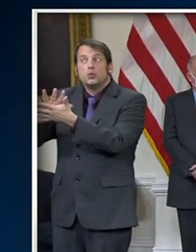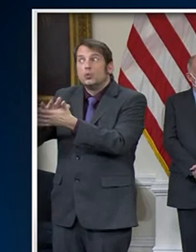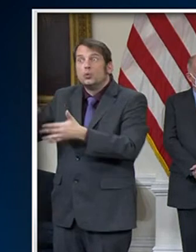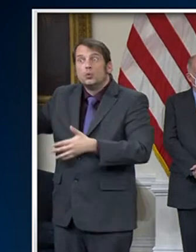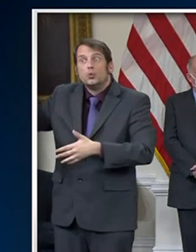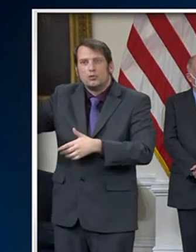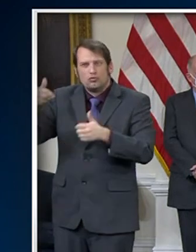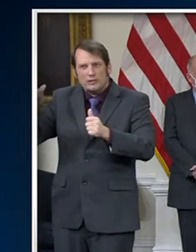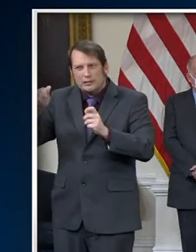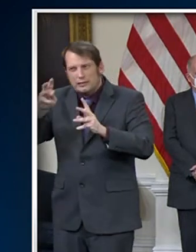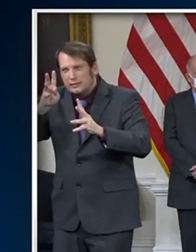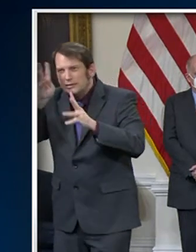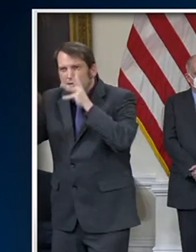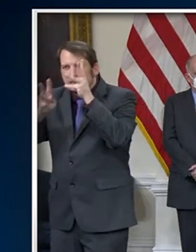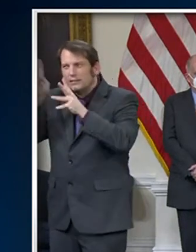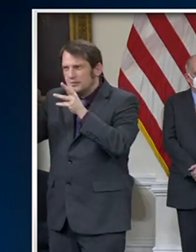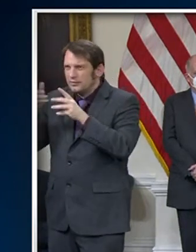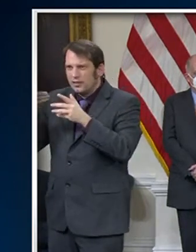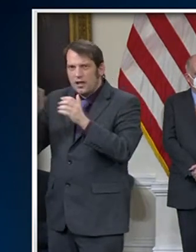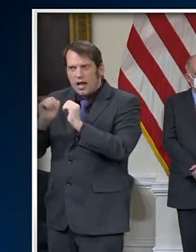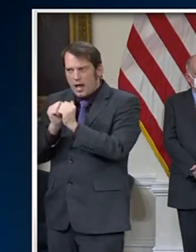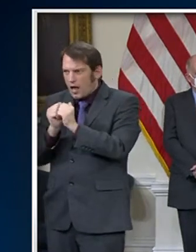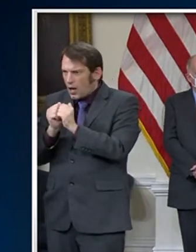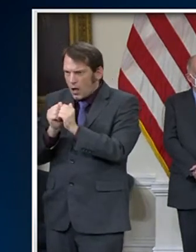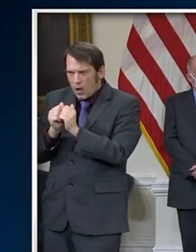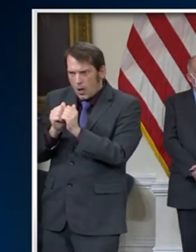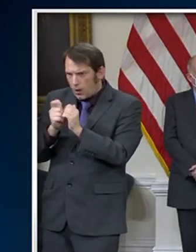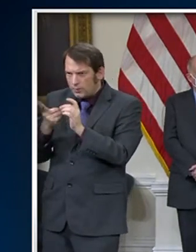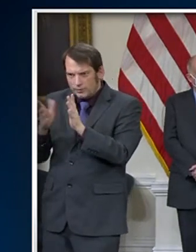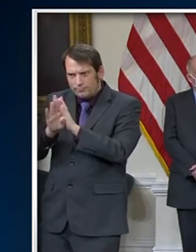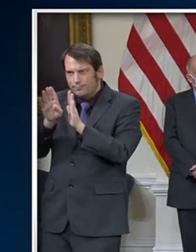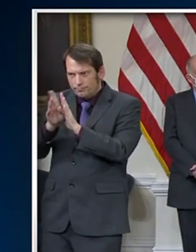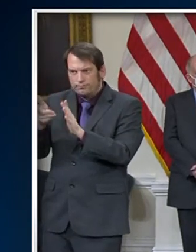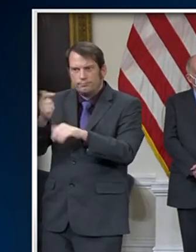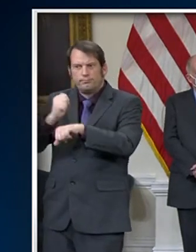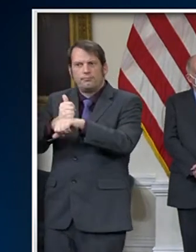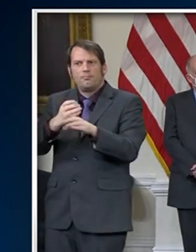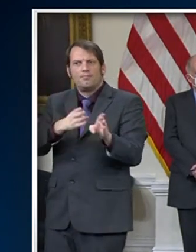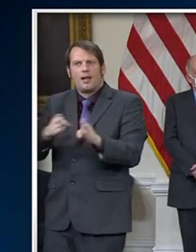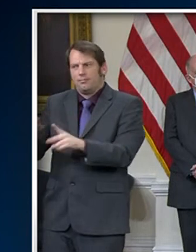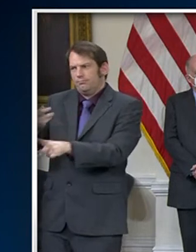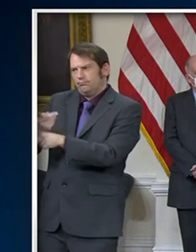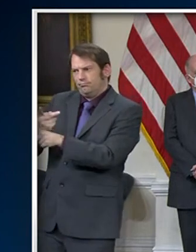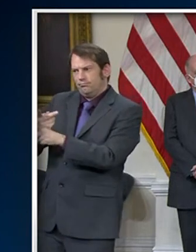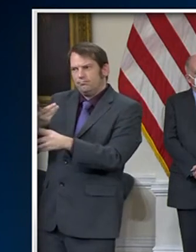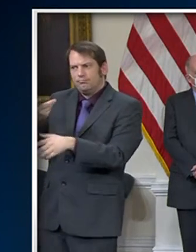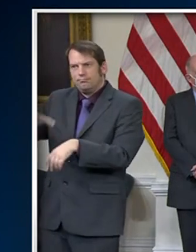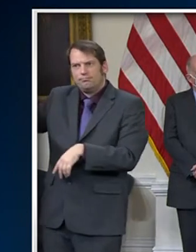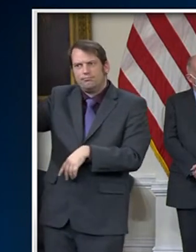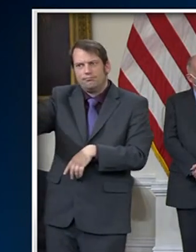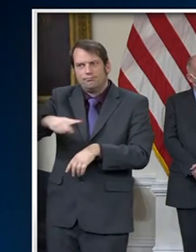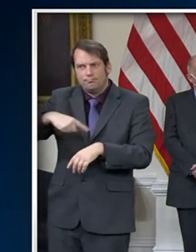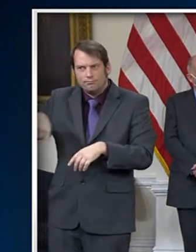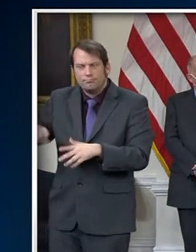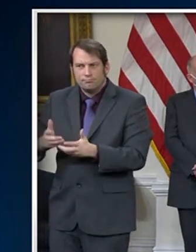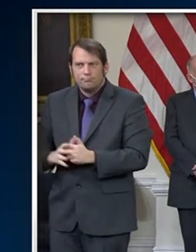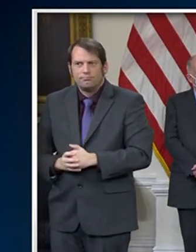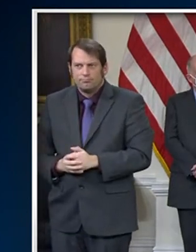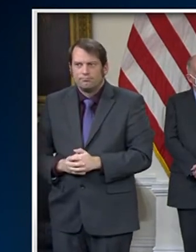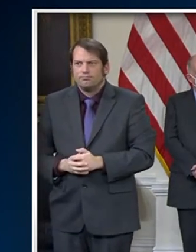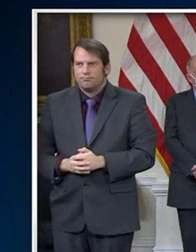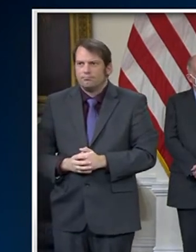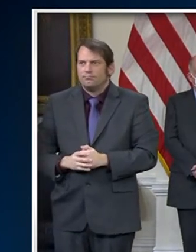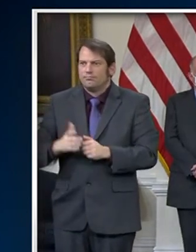as many patients as they safely could. We maintained and increased capacities at ancillary care sites in partnerships